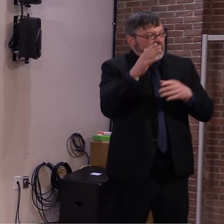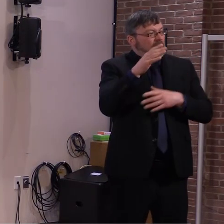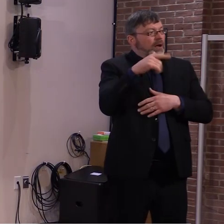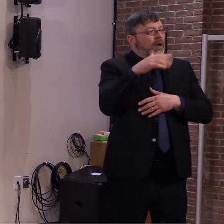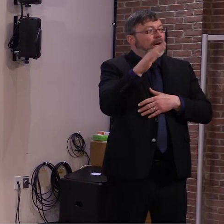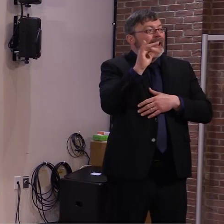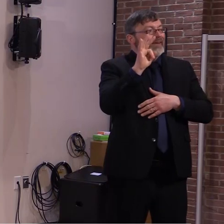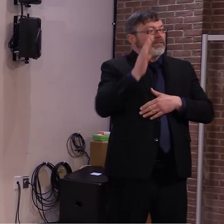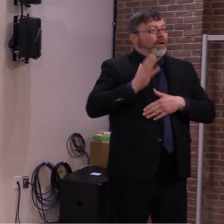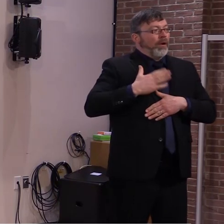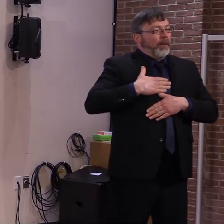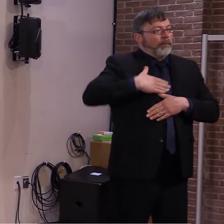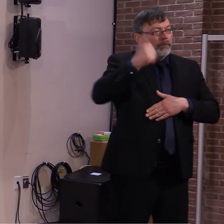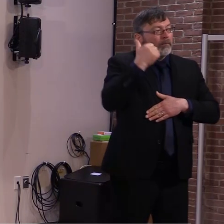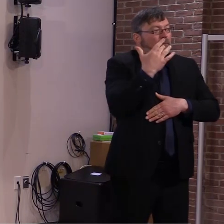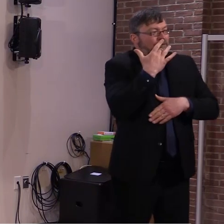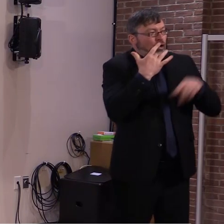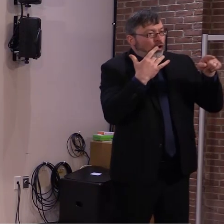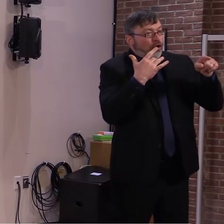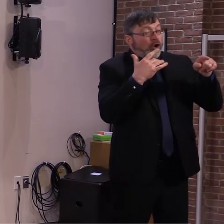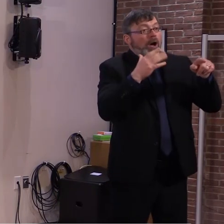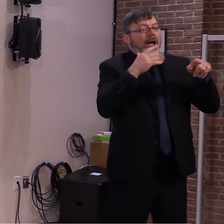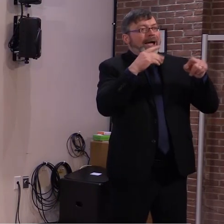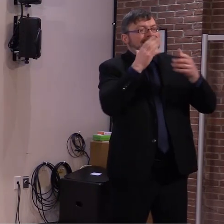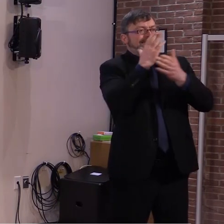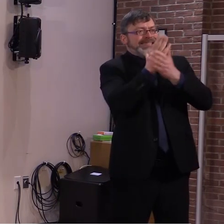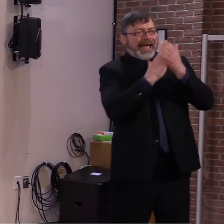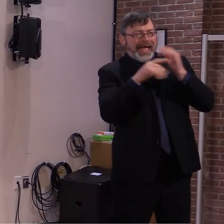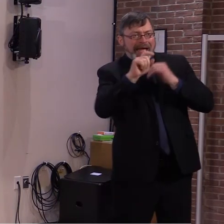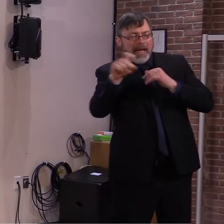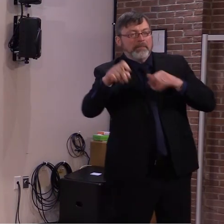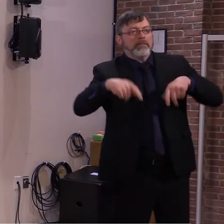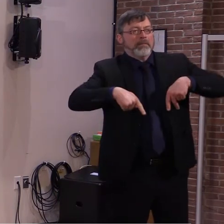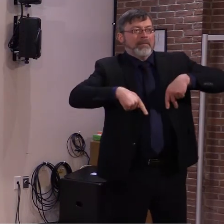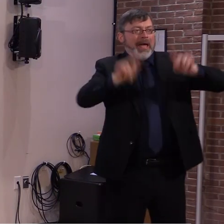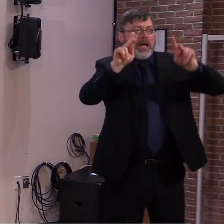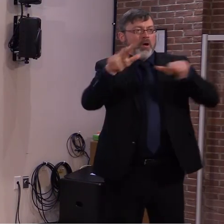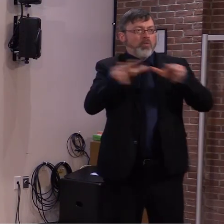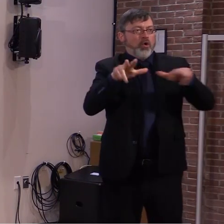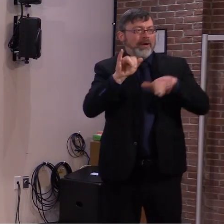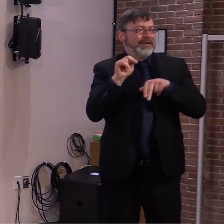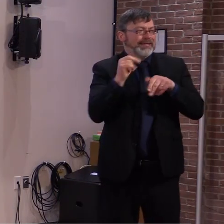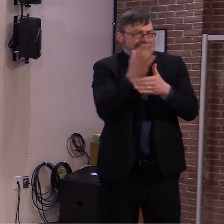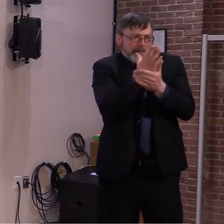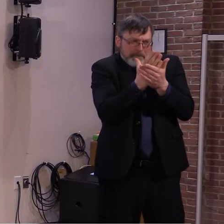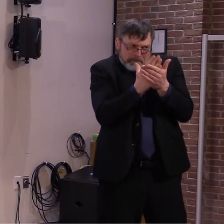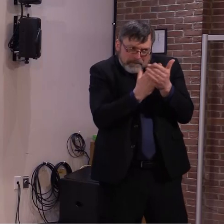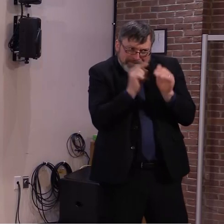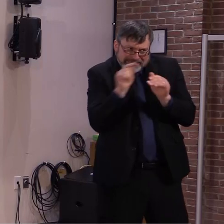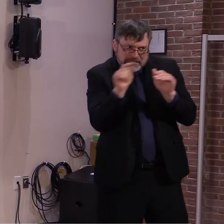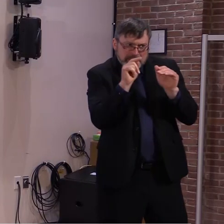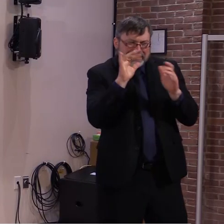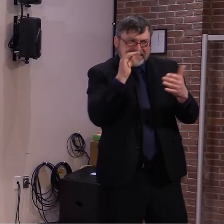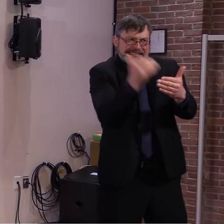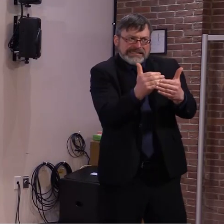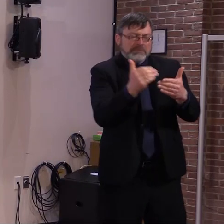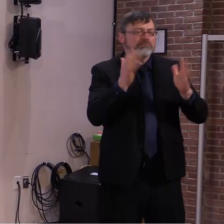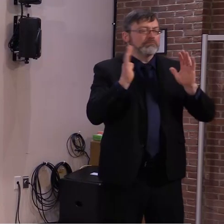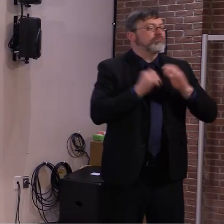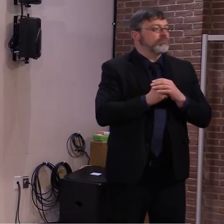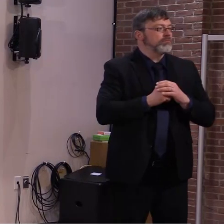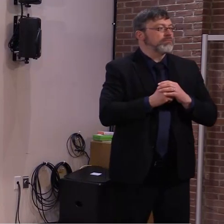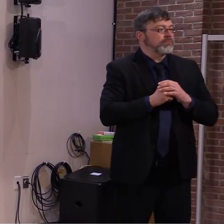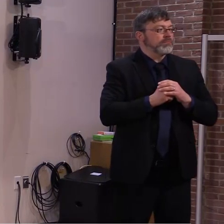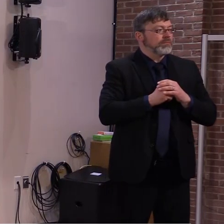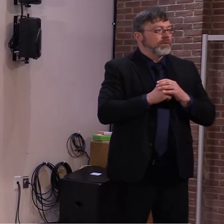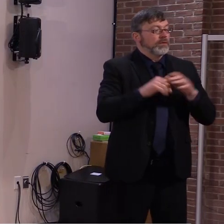appointment. Finally, we are discussing the possibility of working with a healthcare partner just over the border in New Hampshire